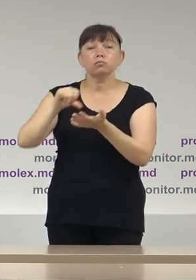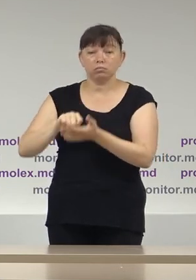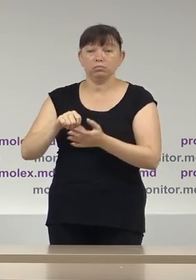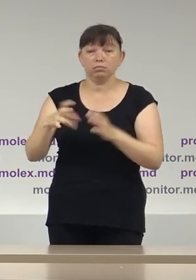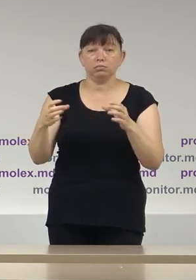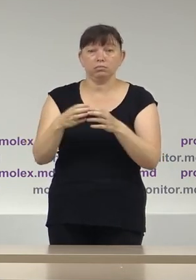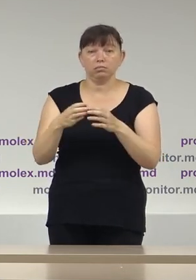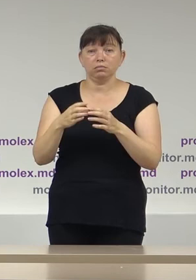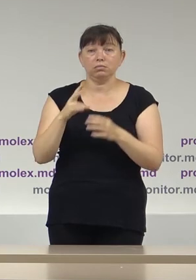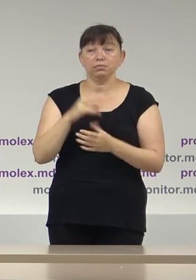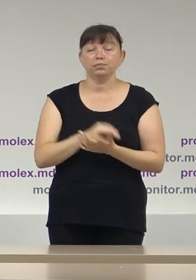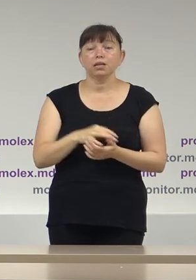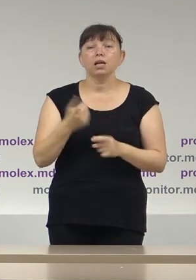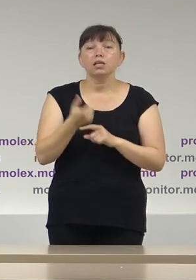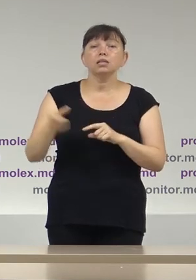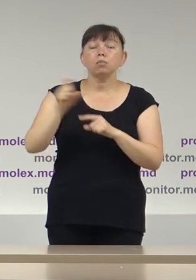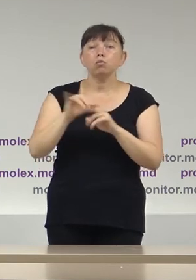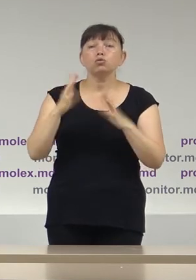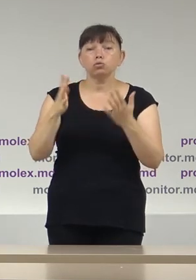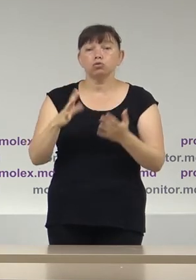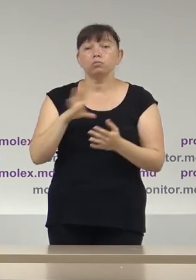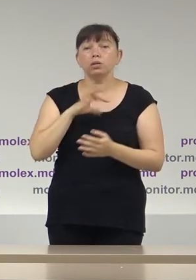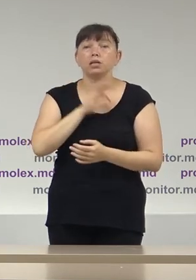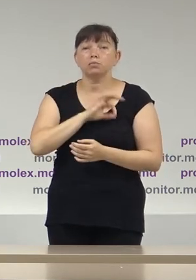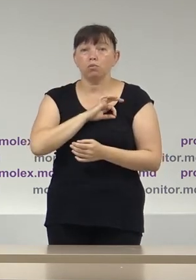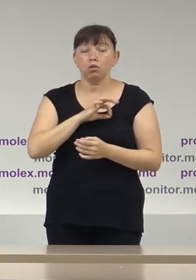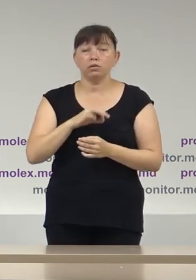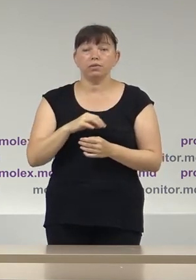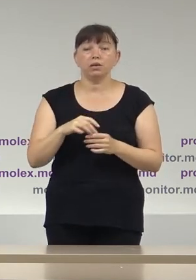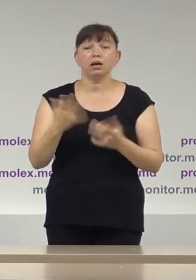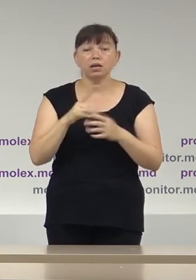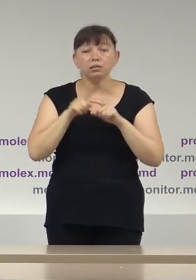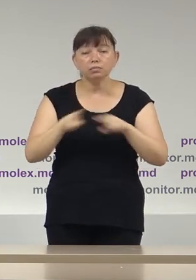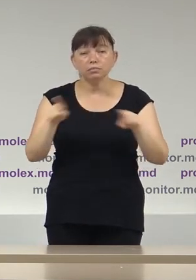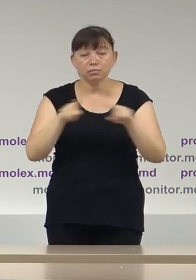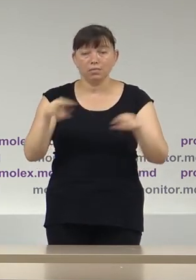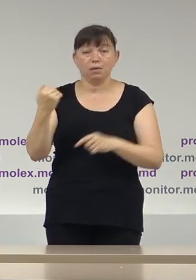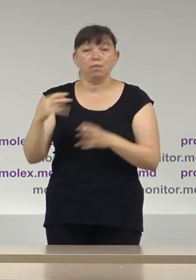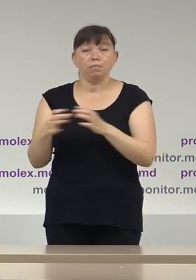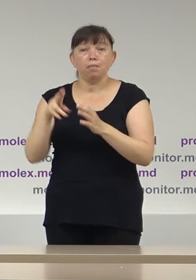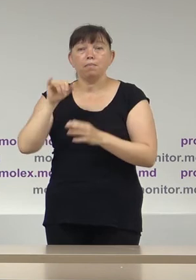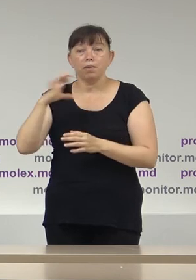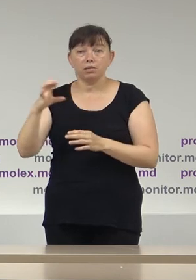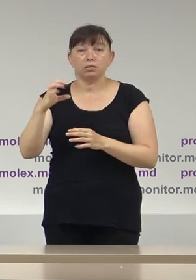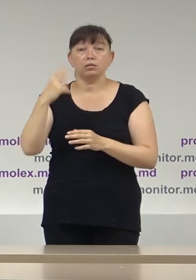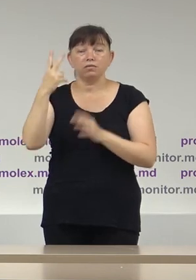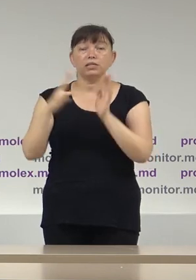2,685 cases of electoral advertising by 19 electoral contenders were found, most of them